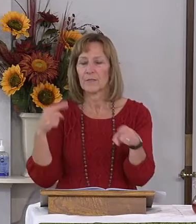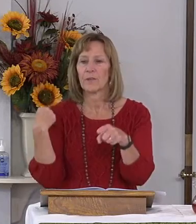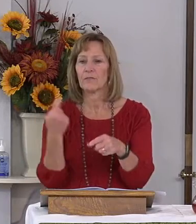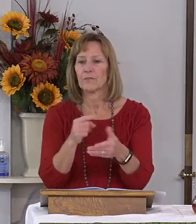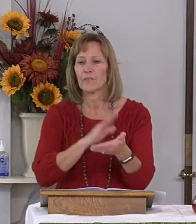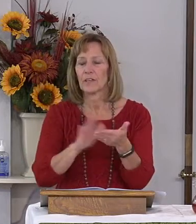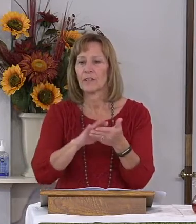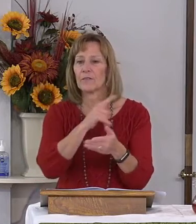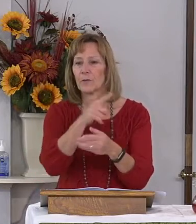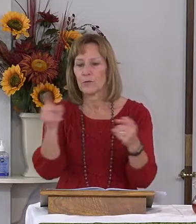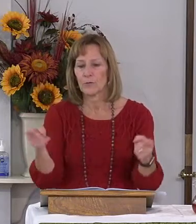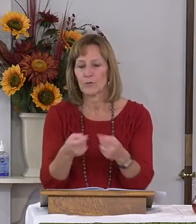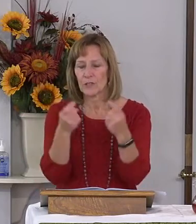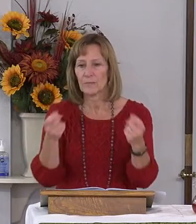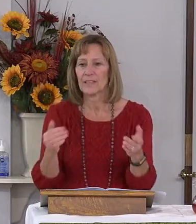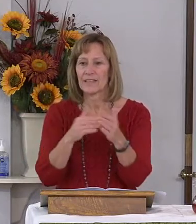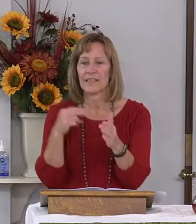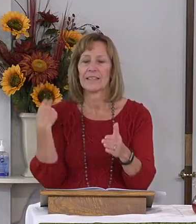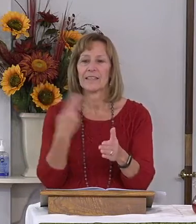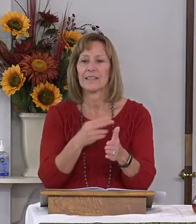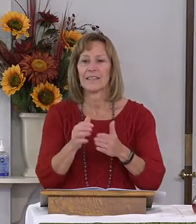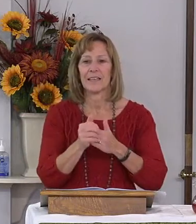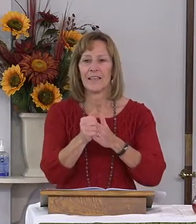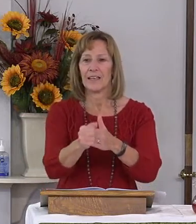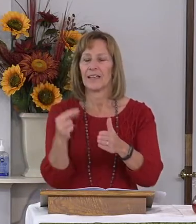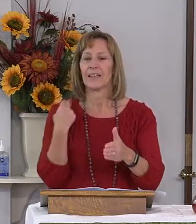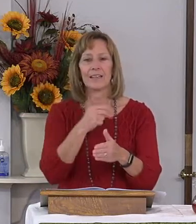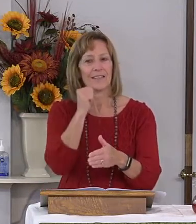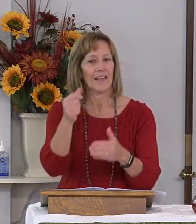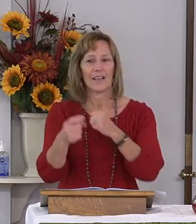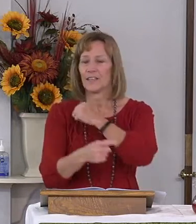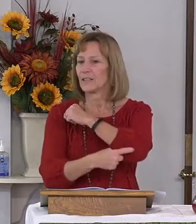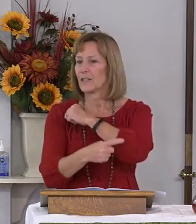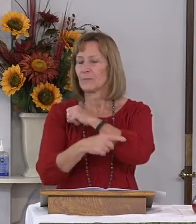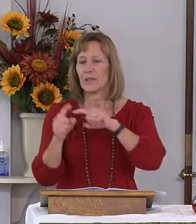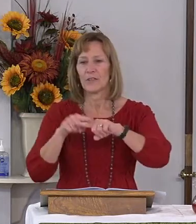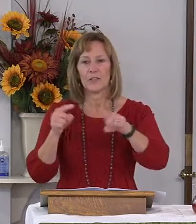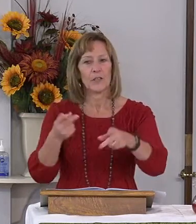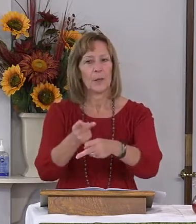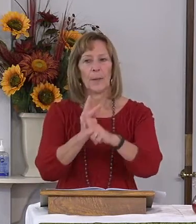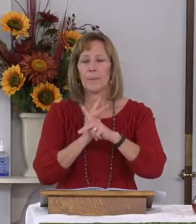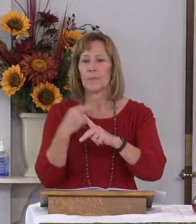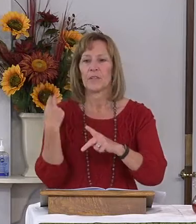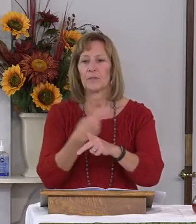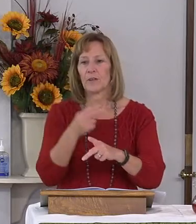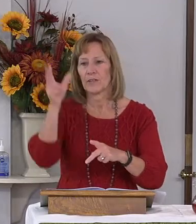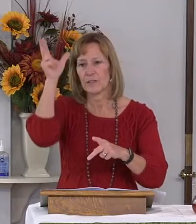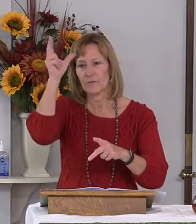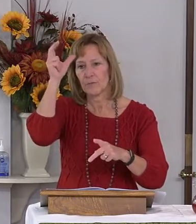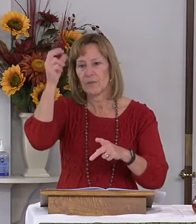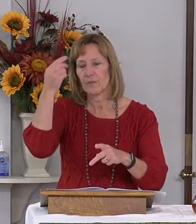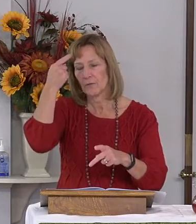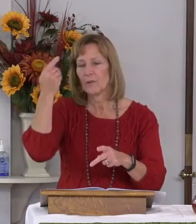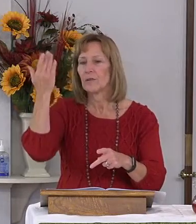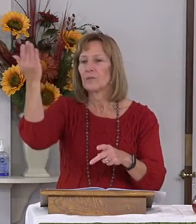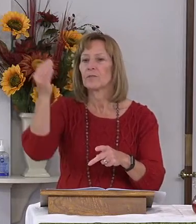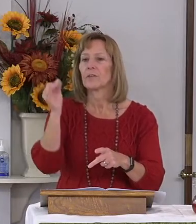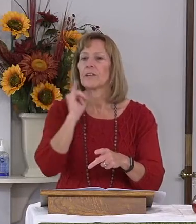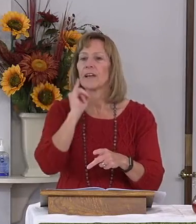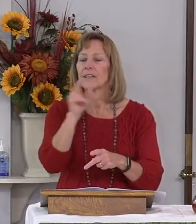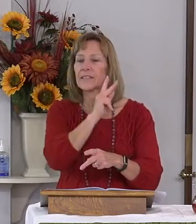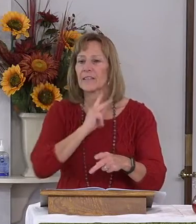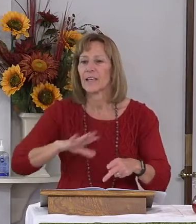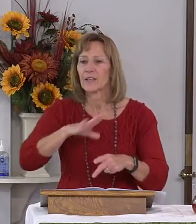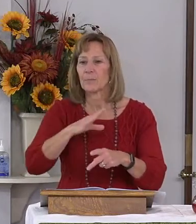as we forgive those who trespass against us. And lead us not into temptation, but deliver us from evil.